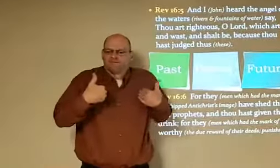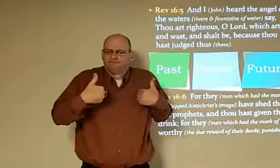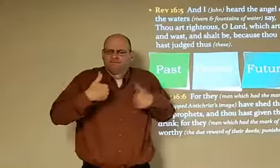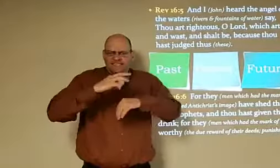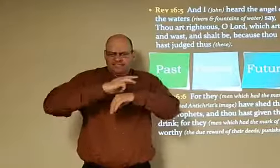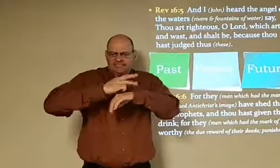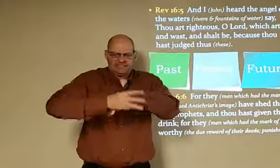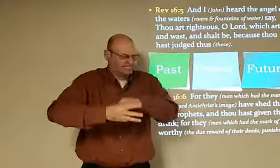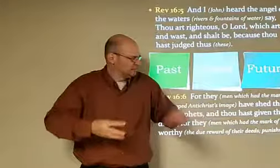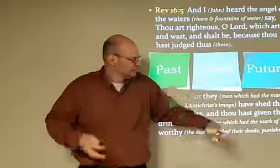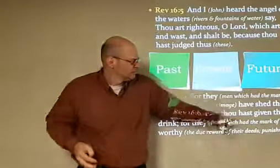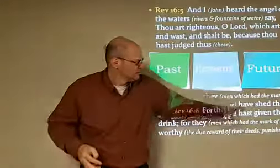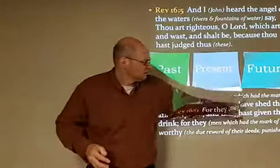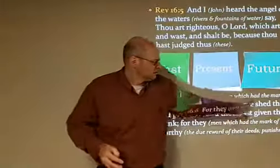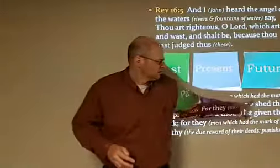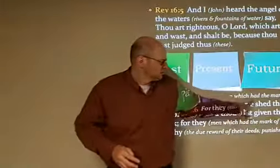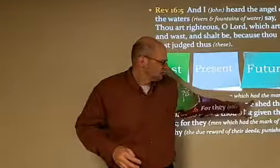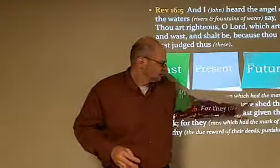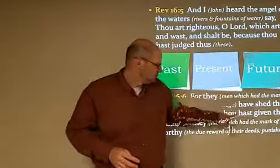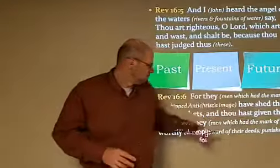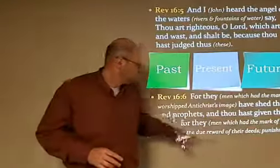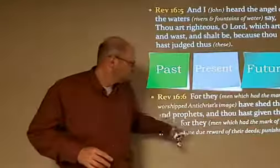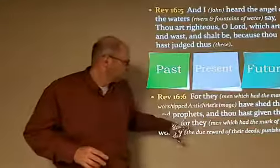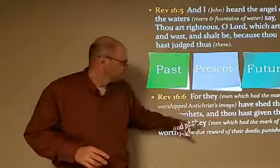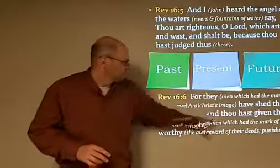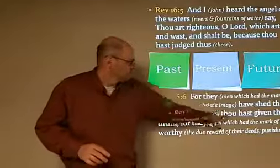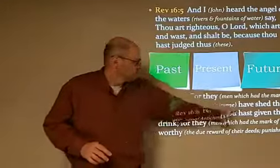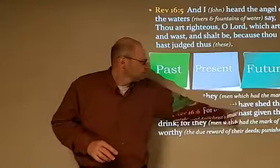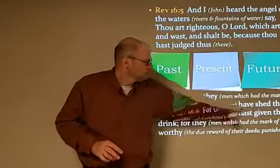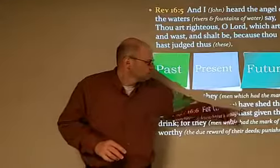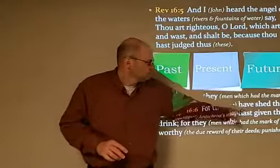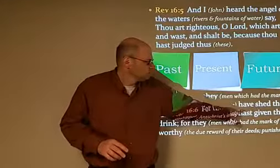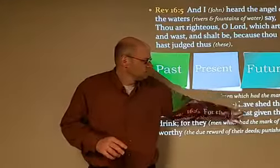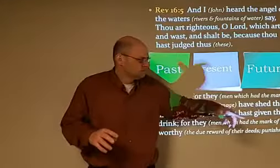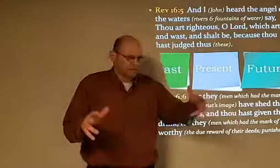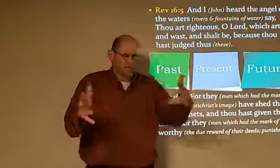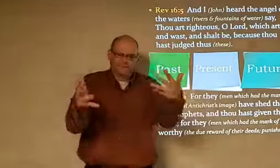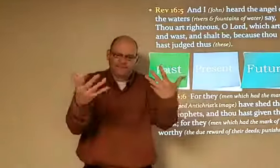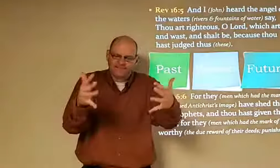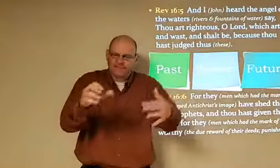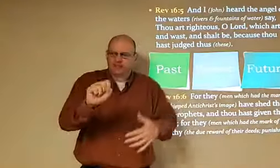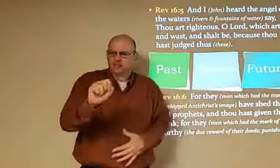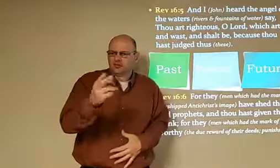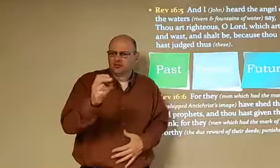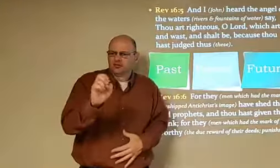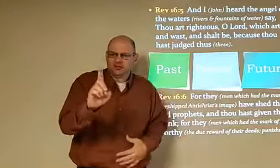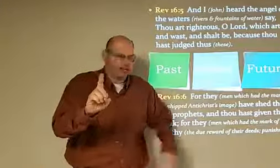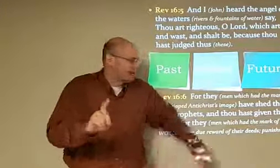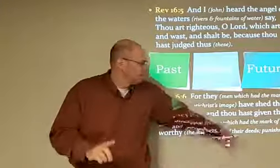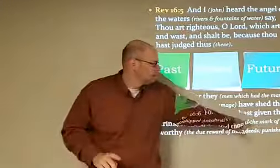Continuing. "For they have shed the blood of saints and